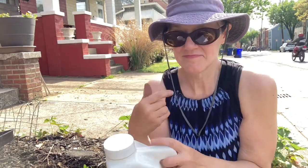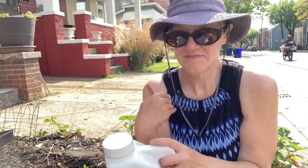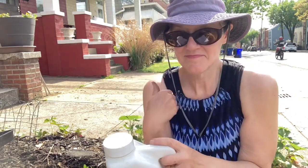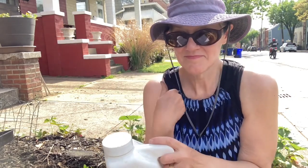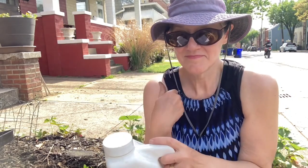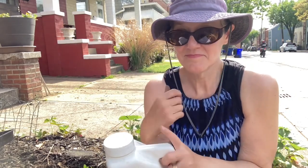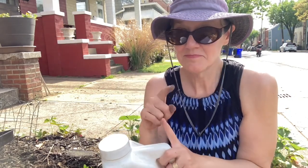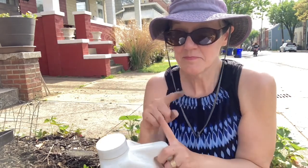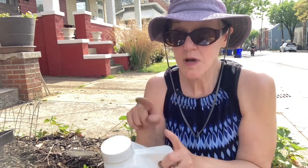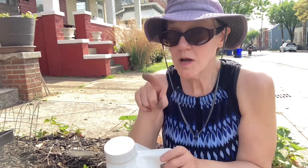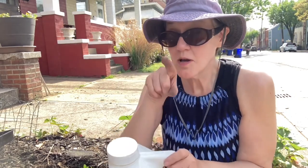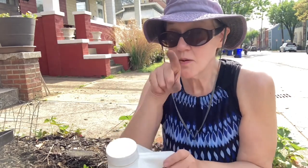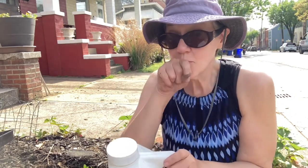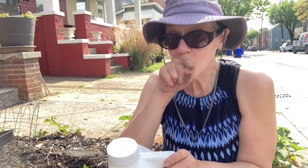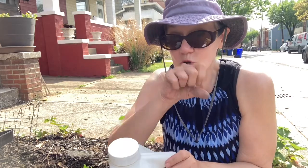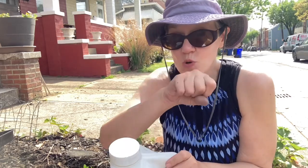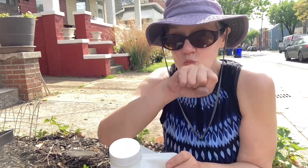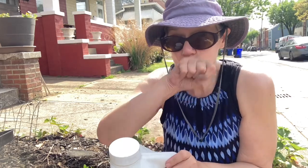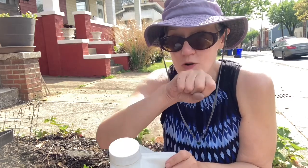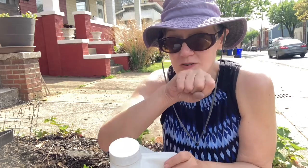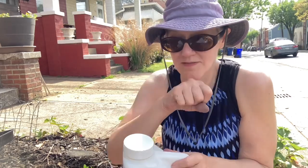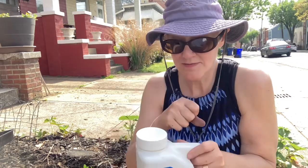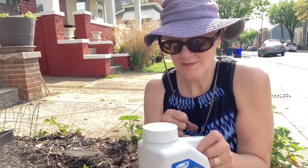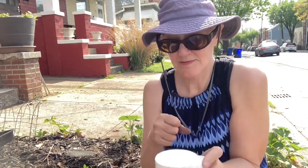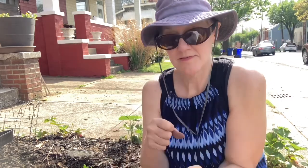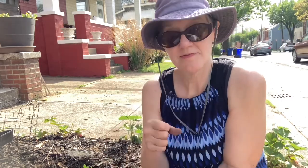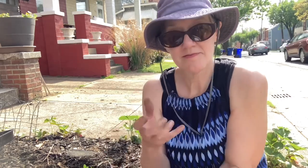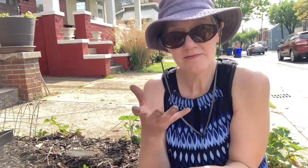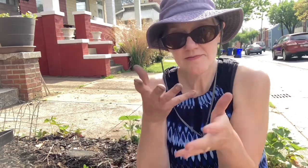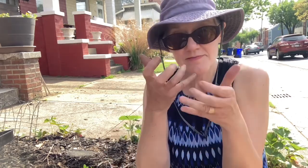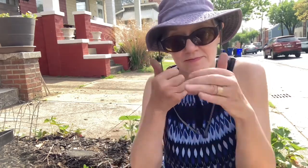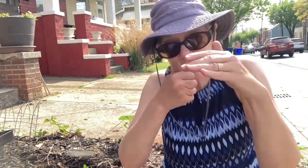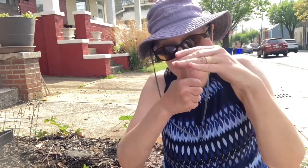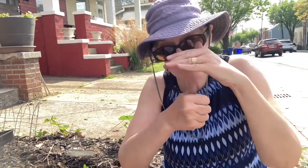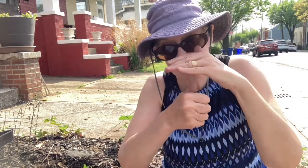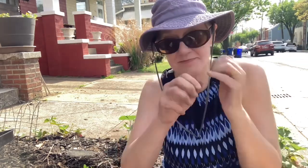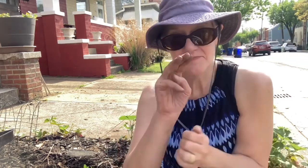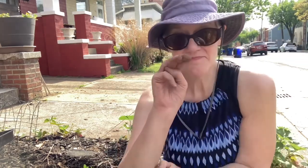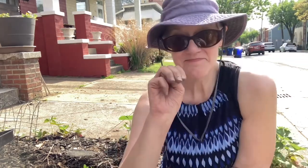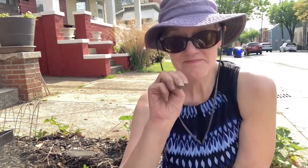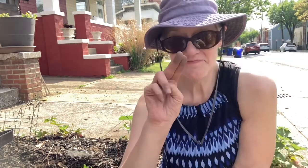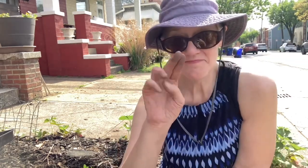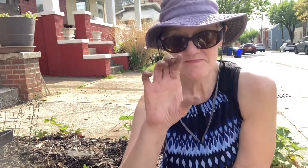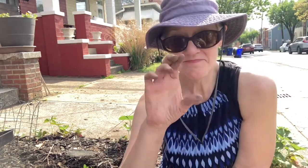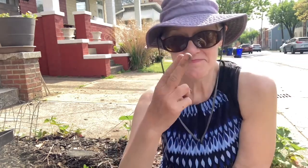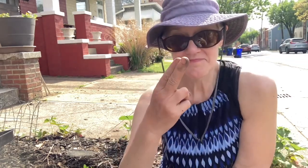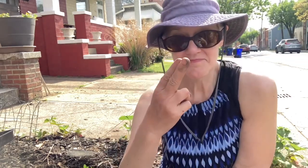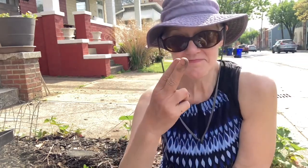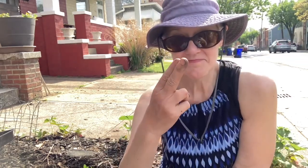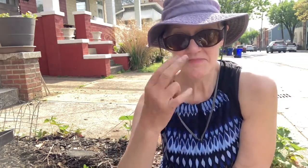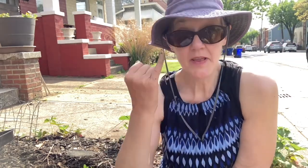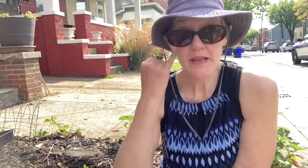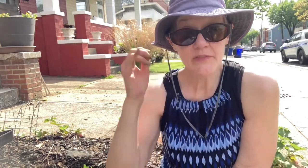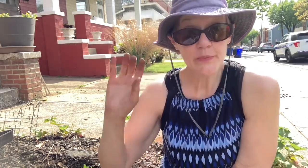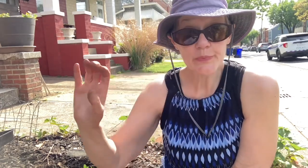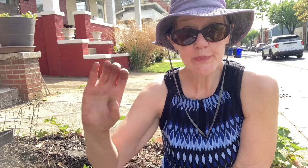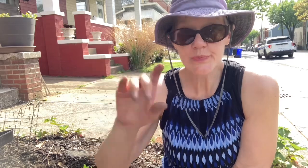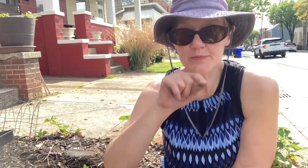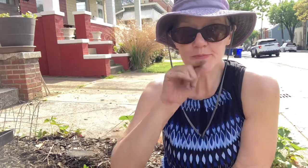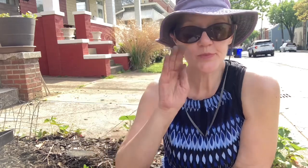and it won't hurt animals, but birds love it. So I'm going to put it under the mulch, otherwise the